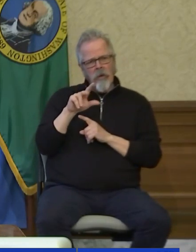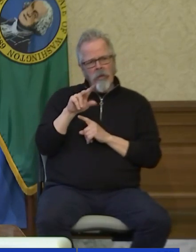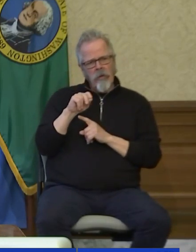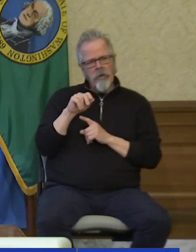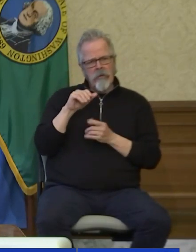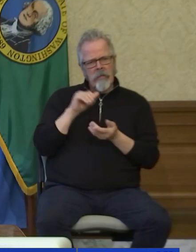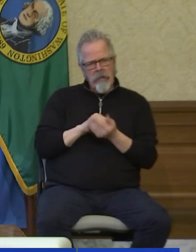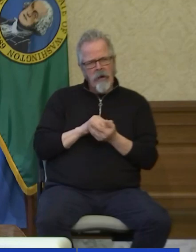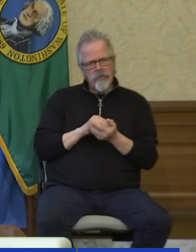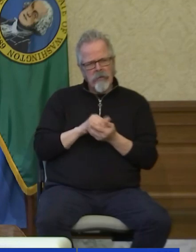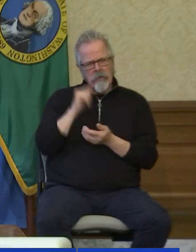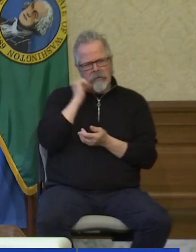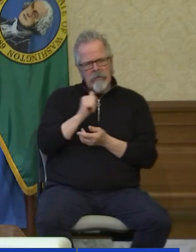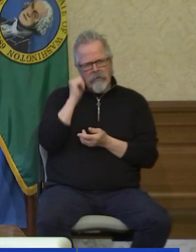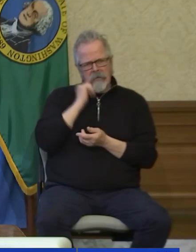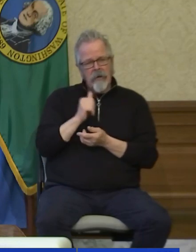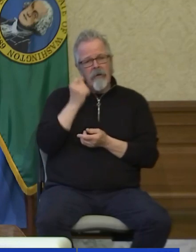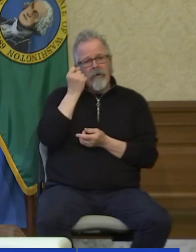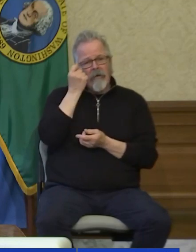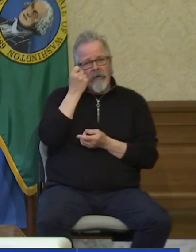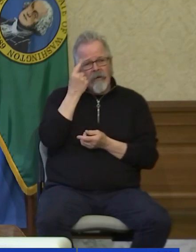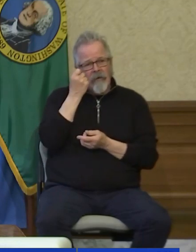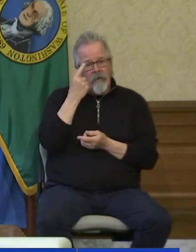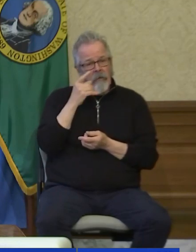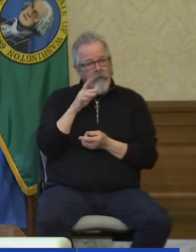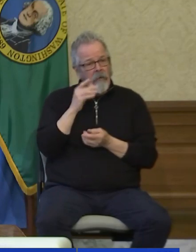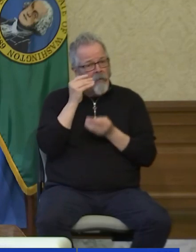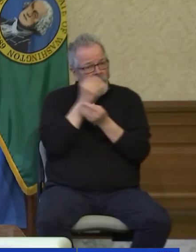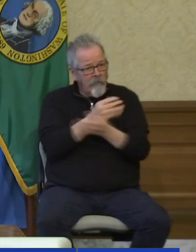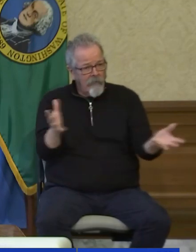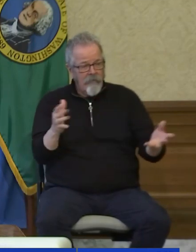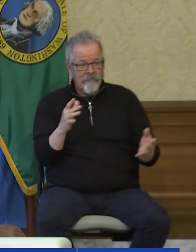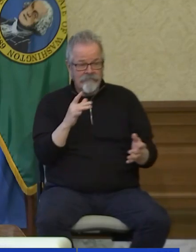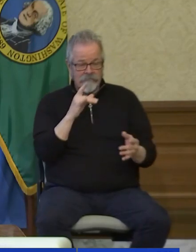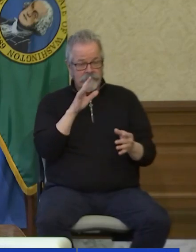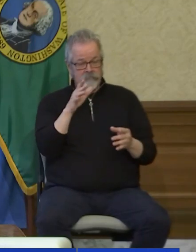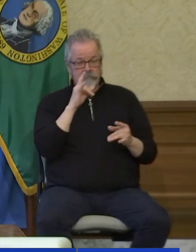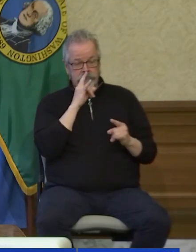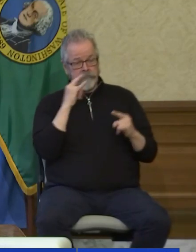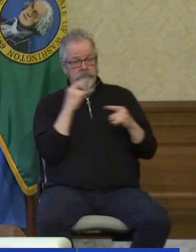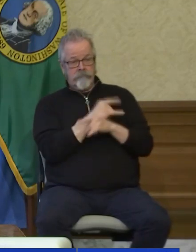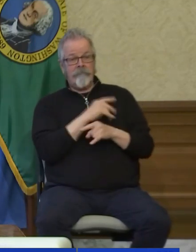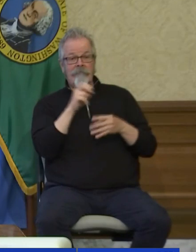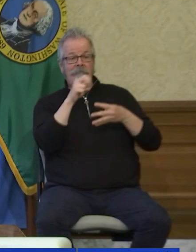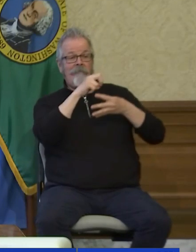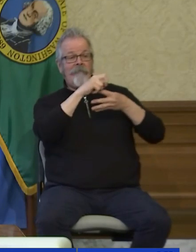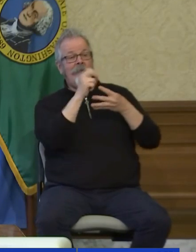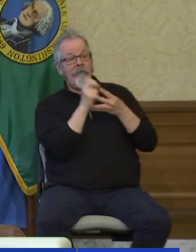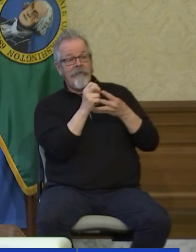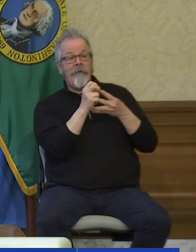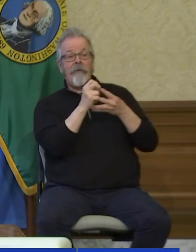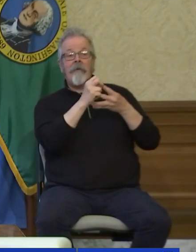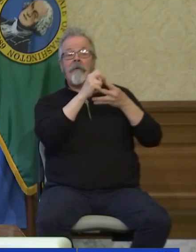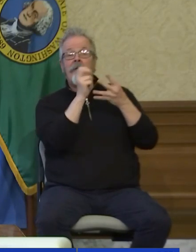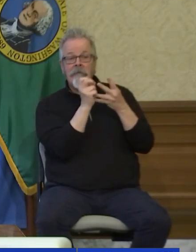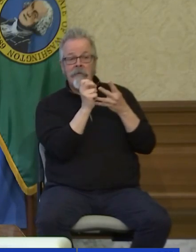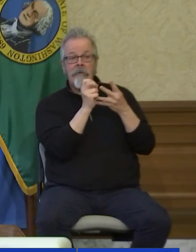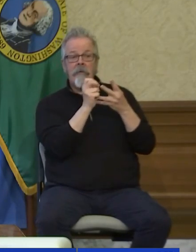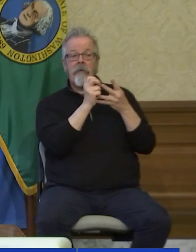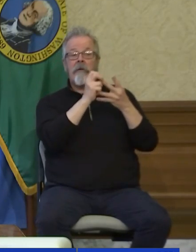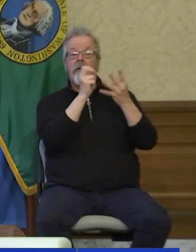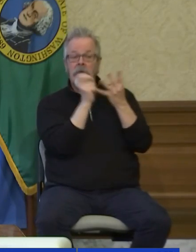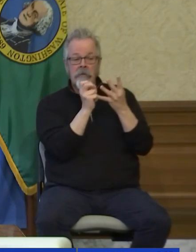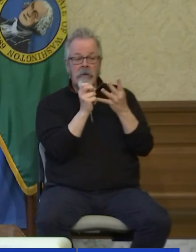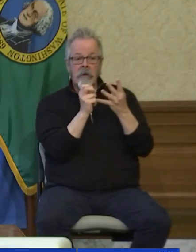things got better, you'd need less tests. In fact, we need more. Because as people return to work, we are going to want to